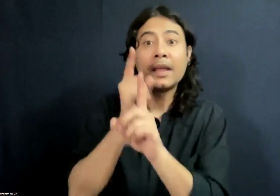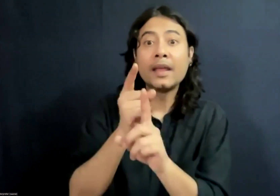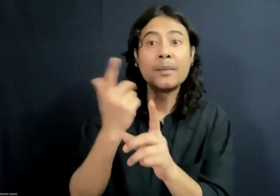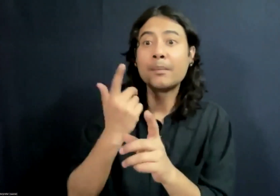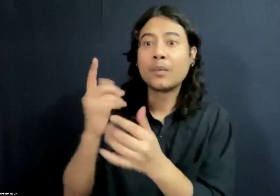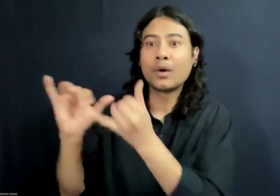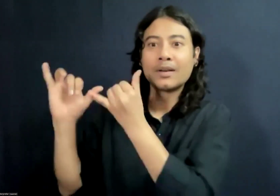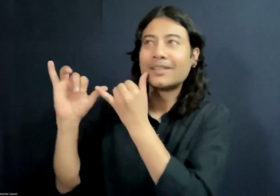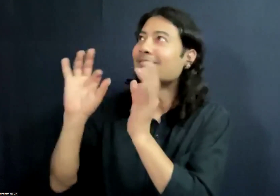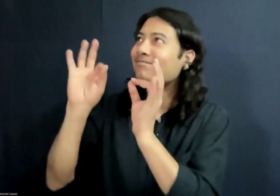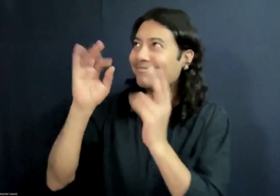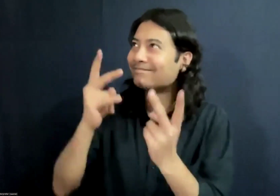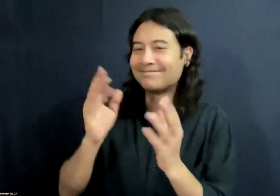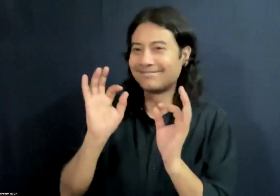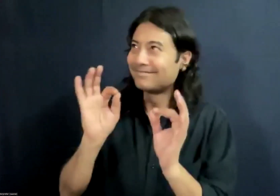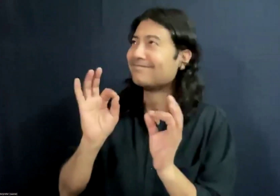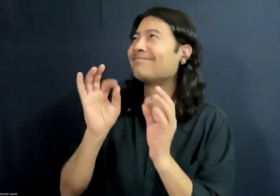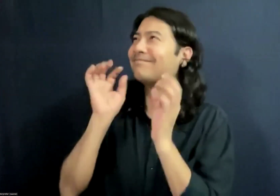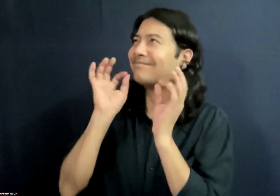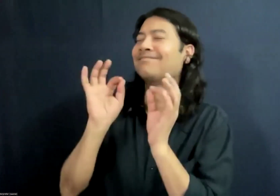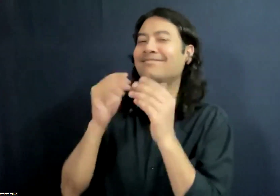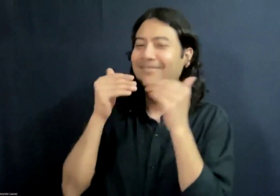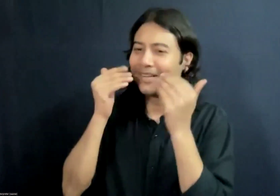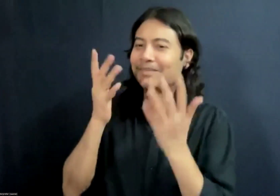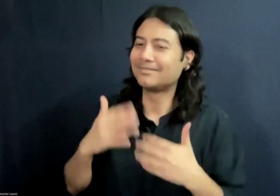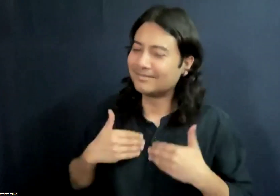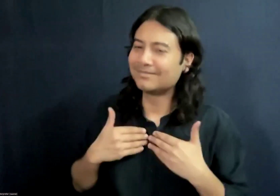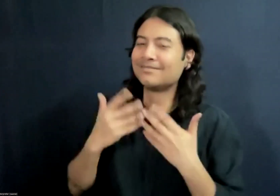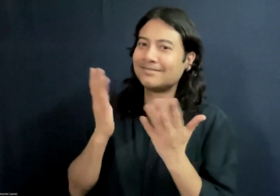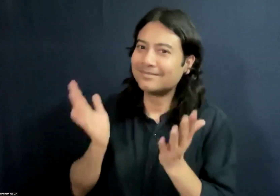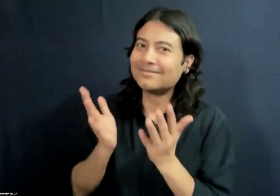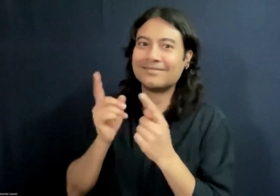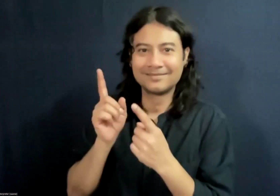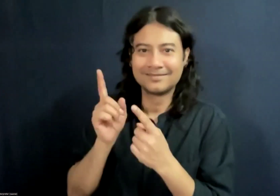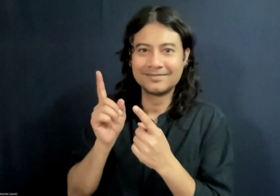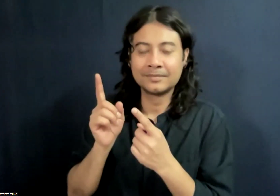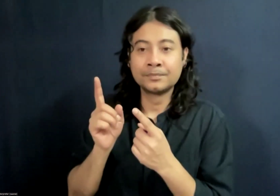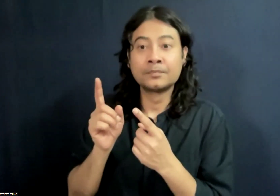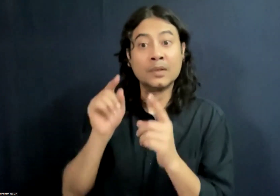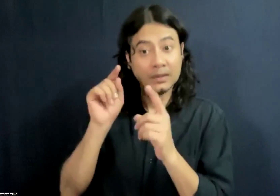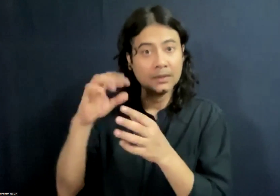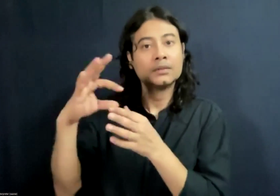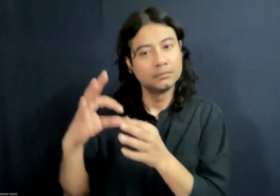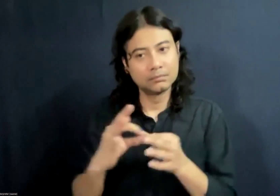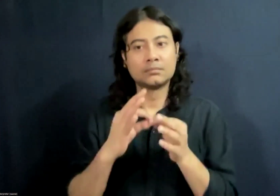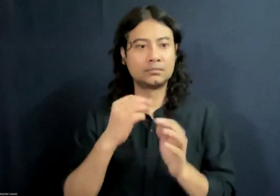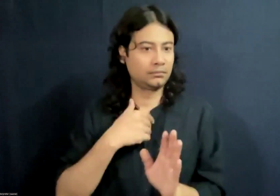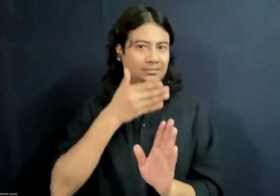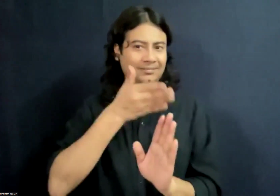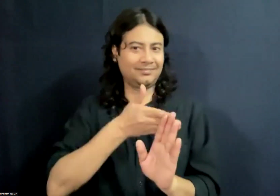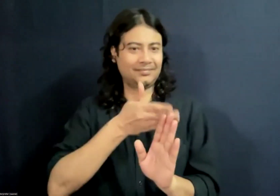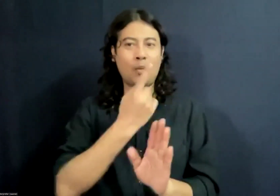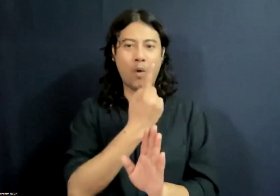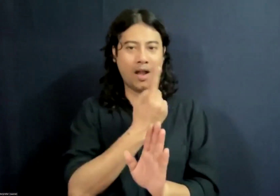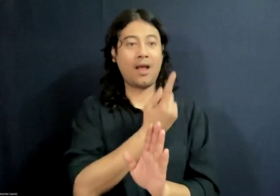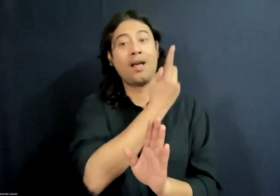removed. Our bad karmas from our previous birth, from this birth, gets removed. So what we are